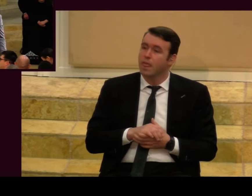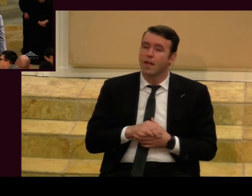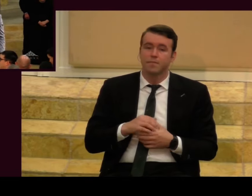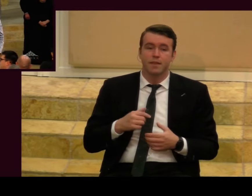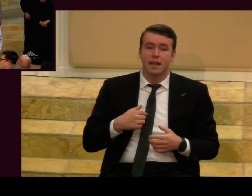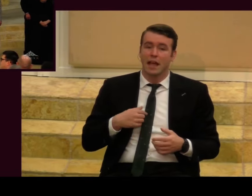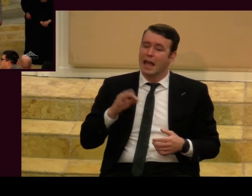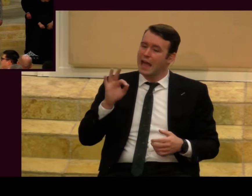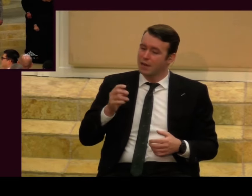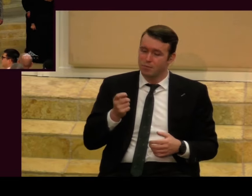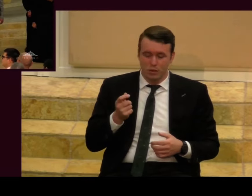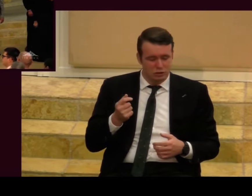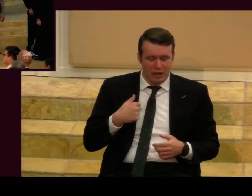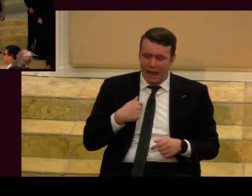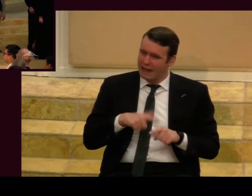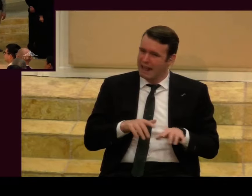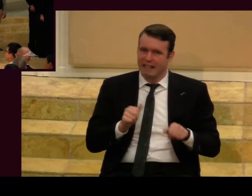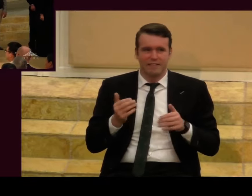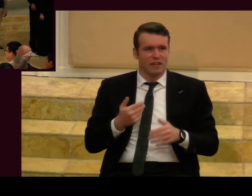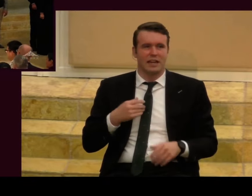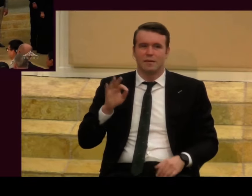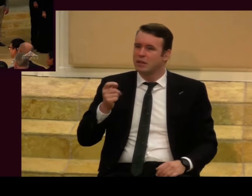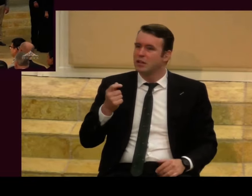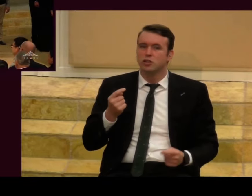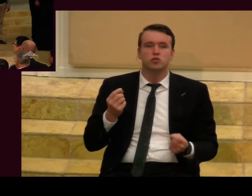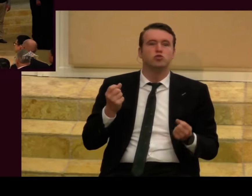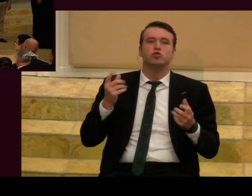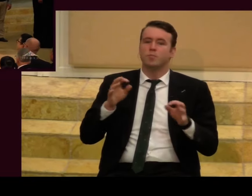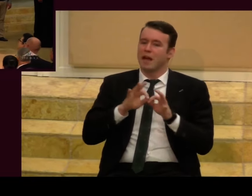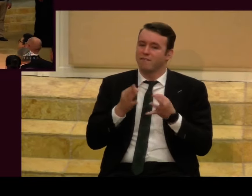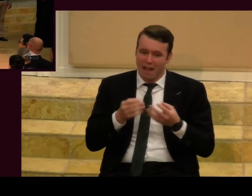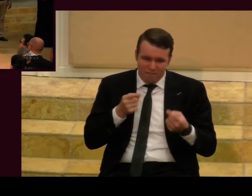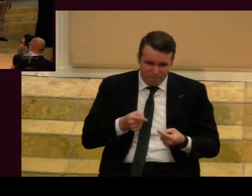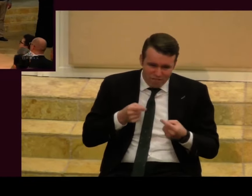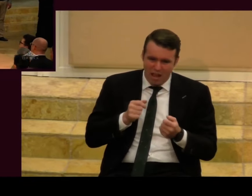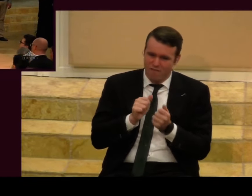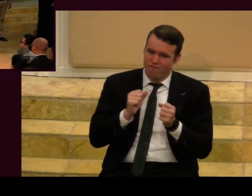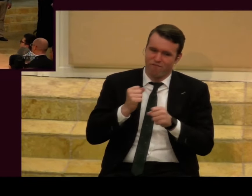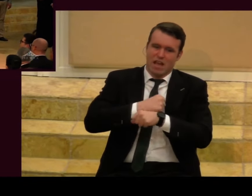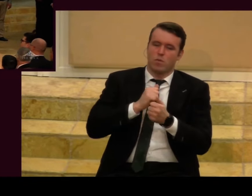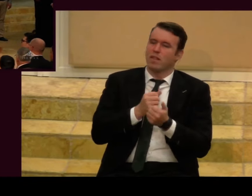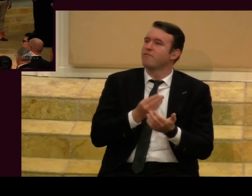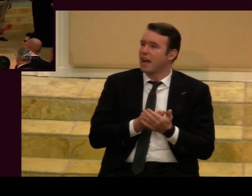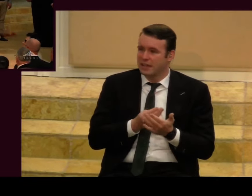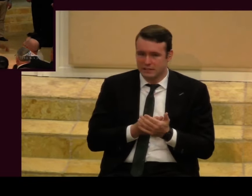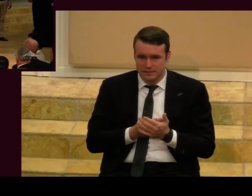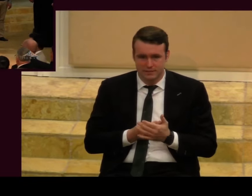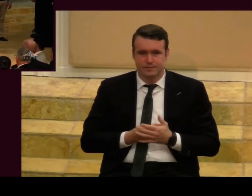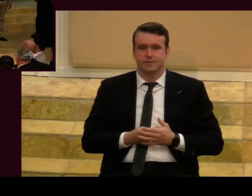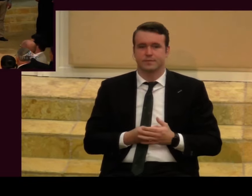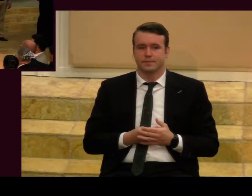I can't leave here without preaching a little bit, brother. Because there's too many families fighting over finances.